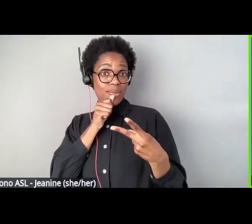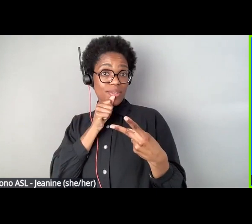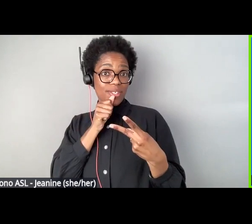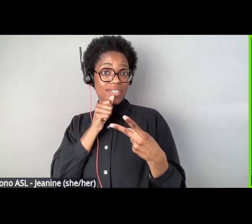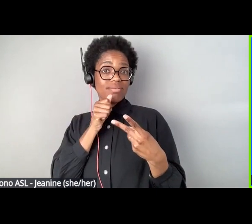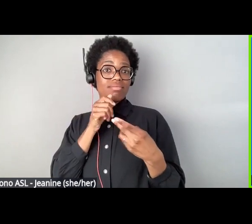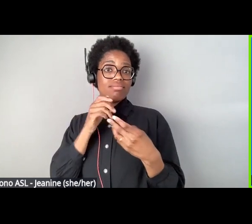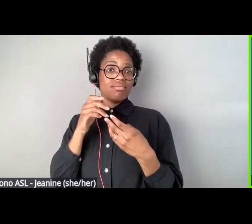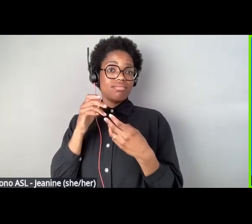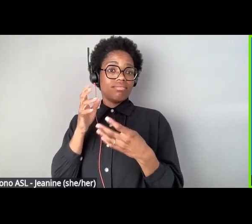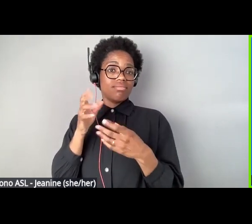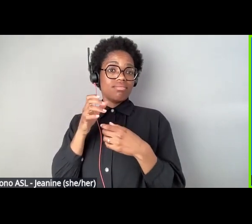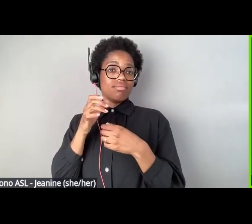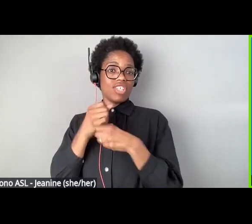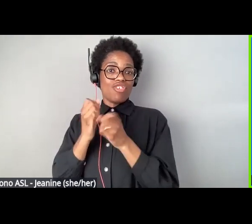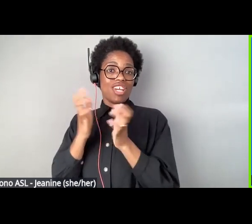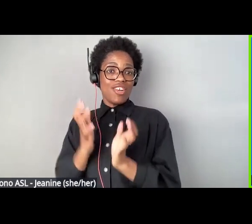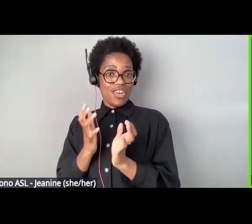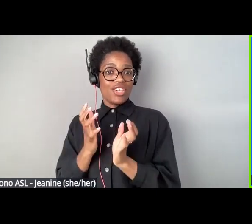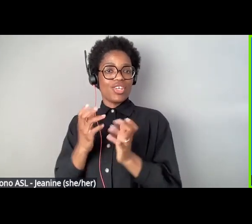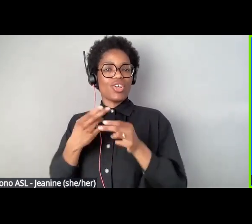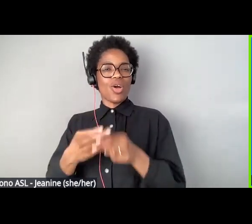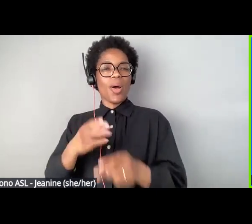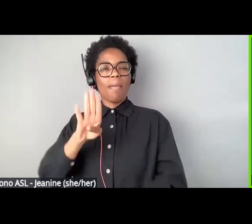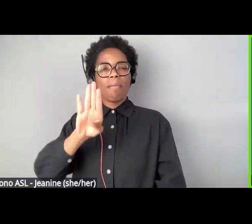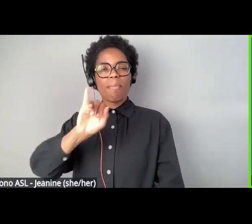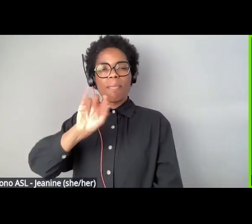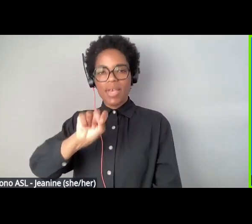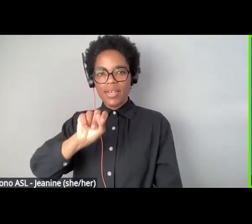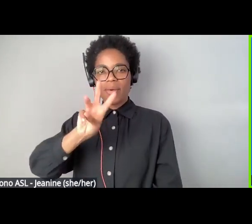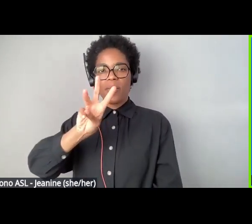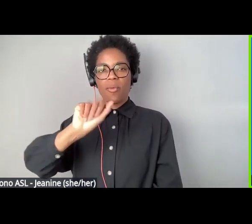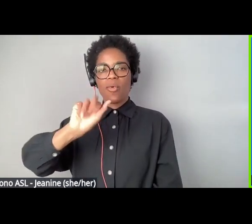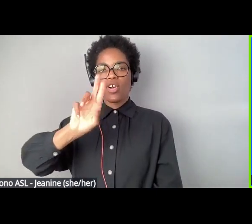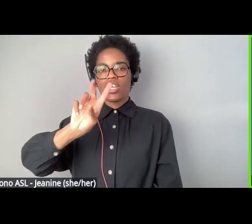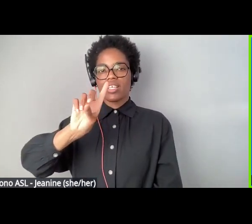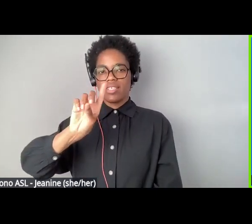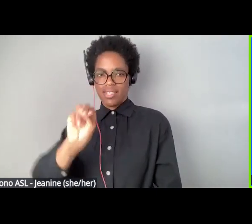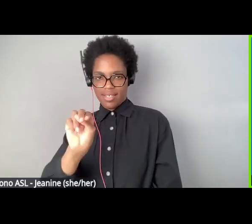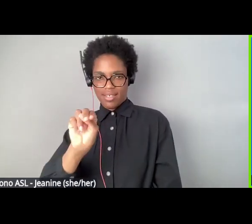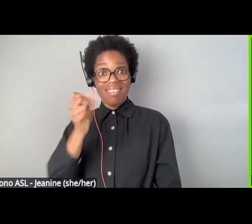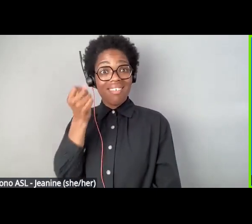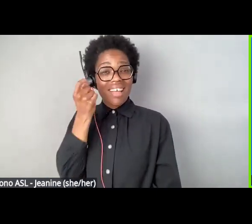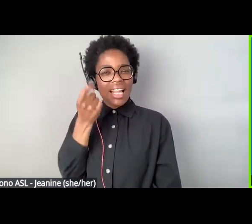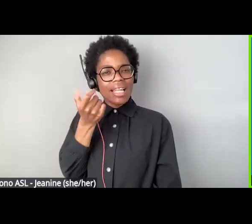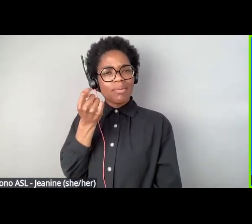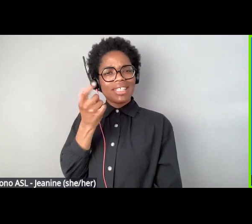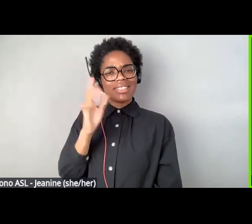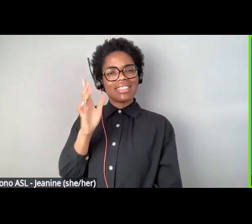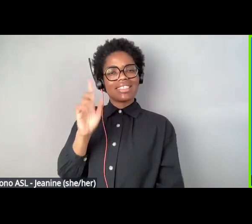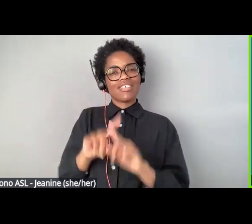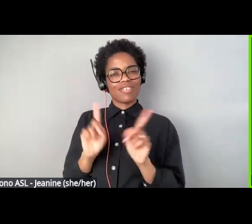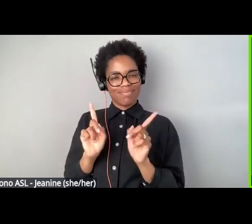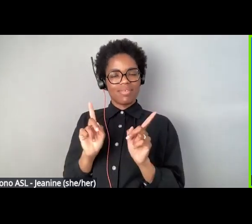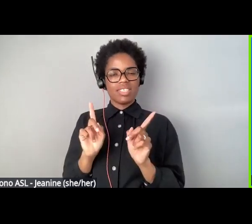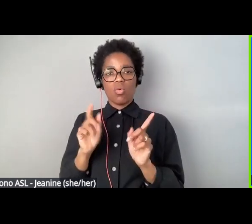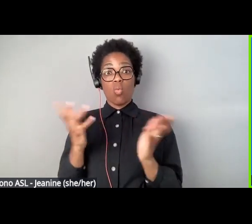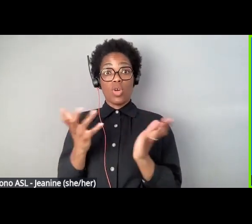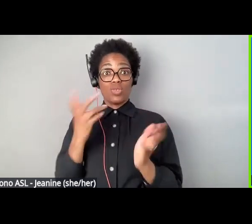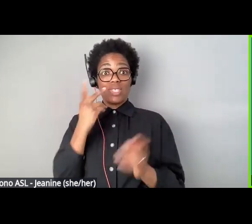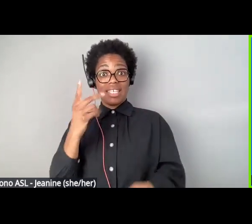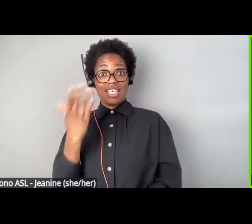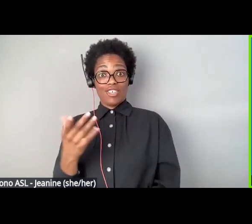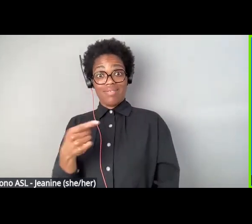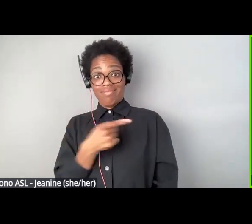little bit more streamlined. It's a little bit more stripped down. This is the passphrase generator portion of it, but it has